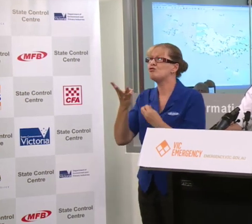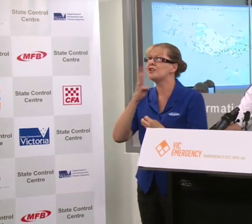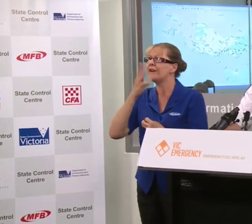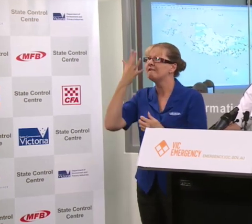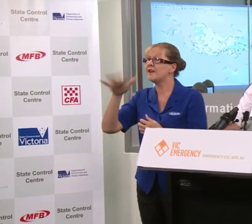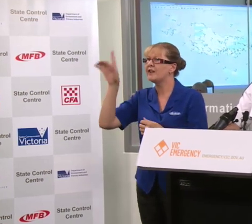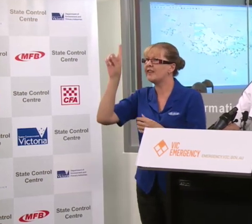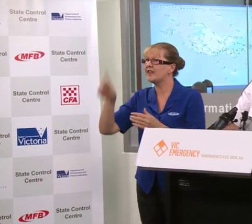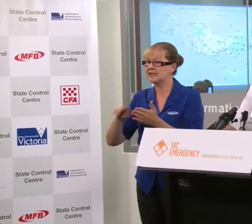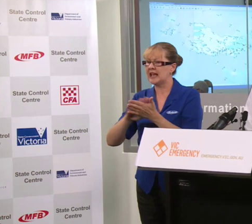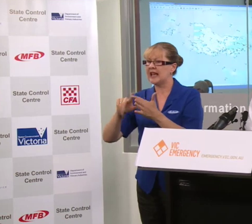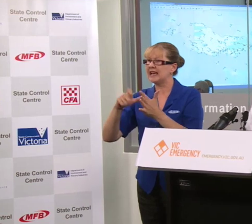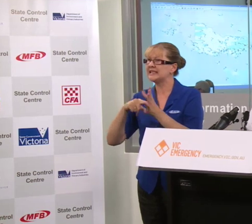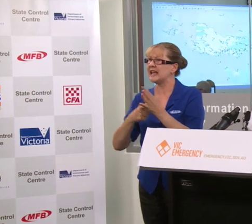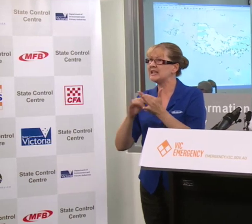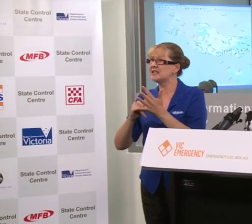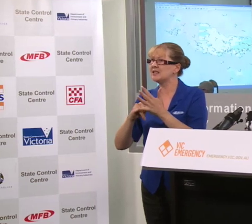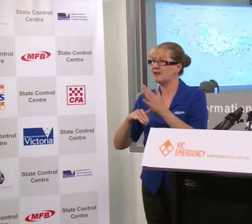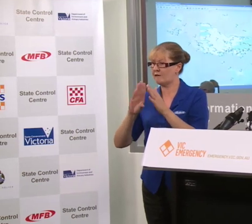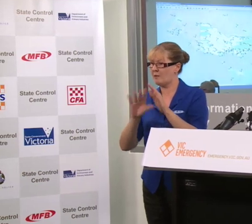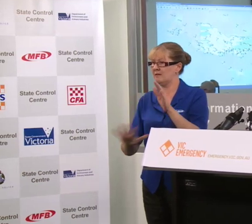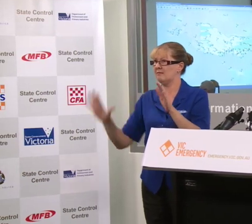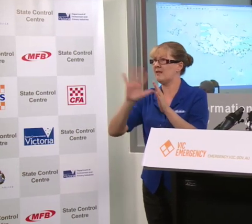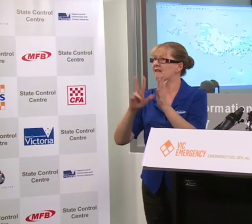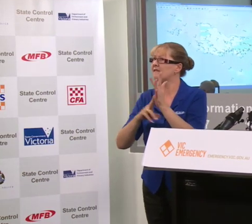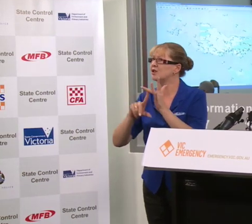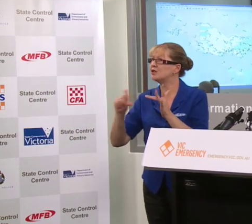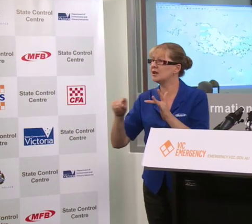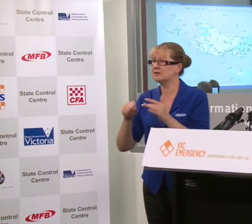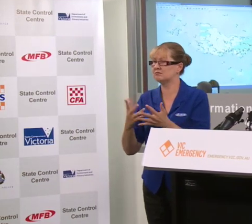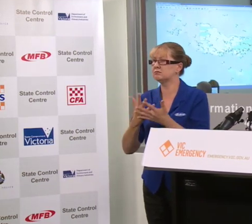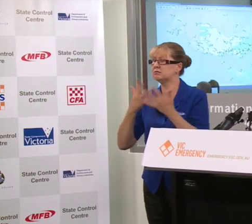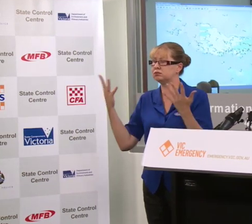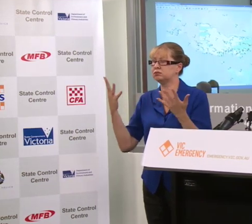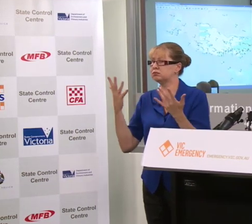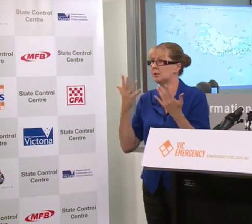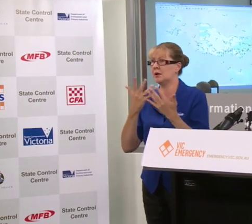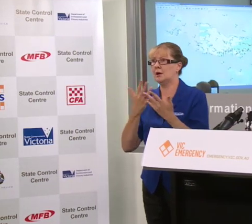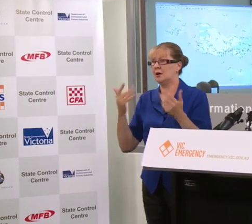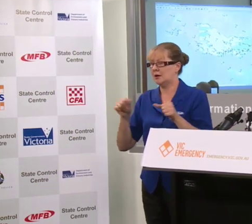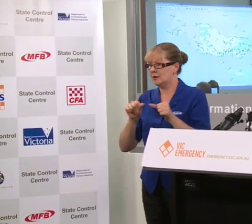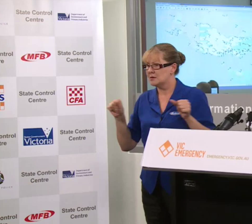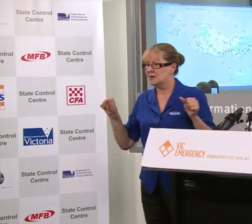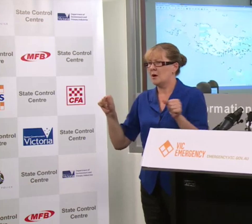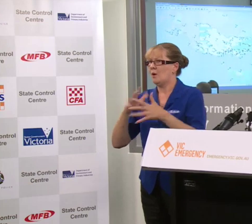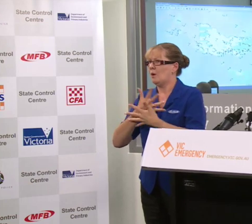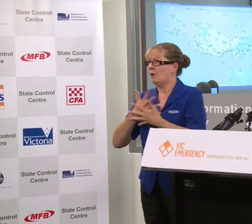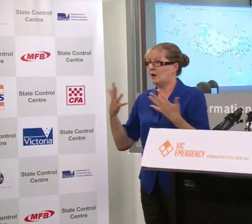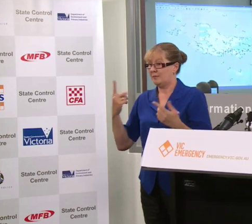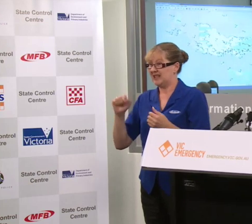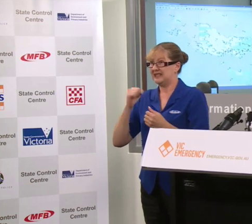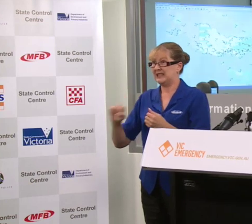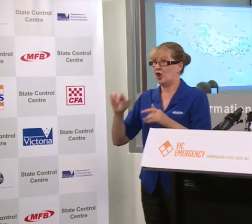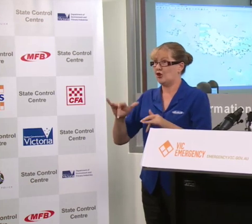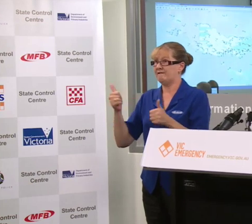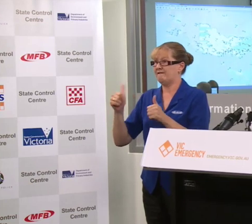burnt across the state, which is a significant figure in its own right, with still a fair amount of fire season in front of